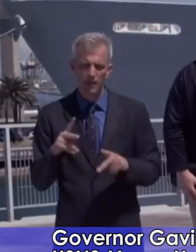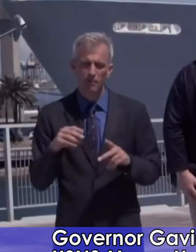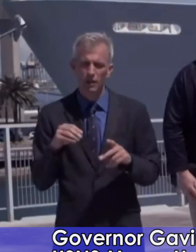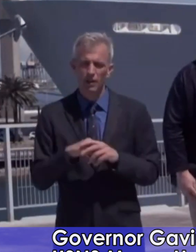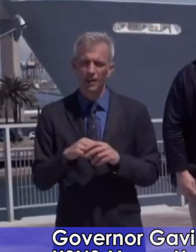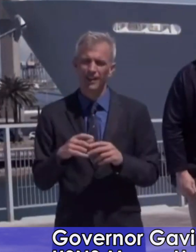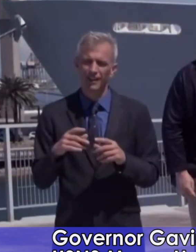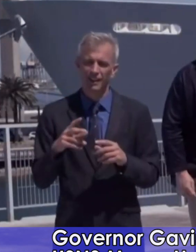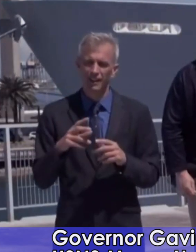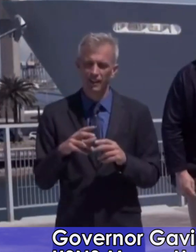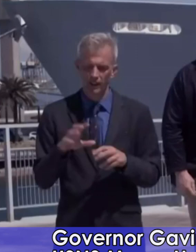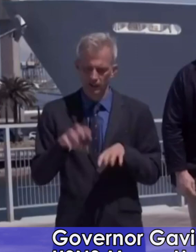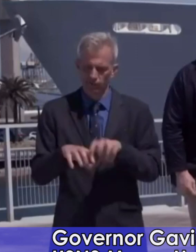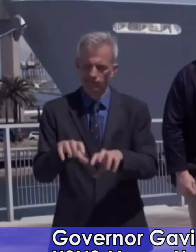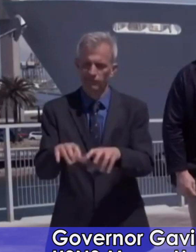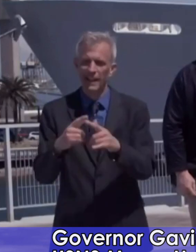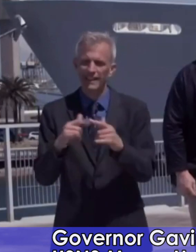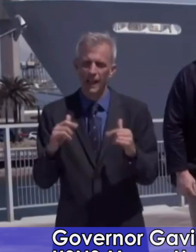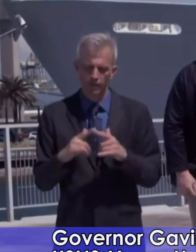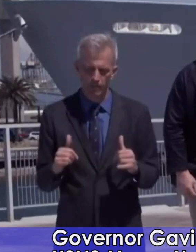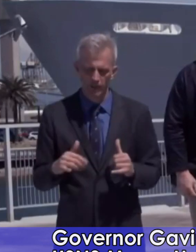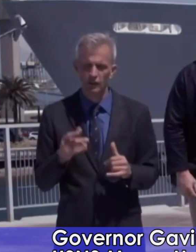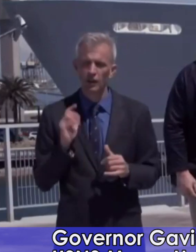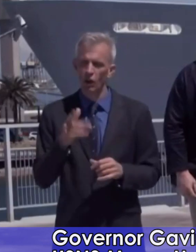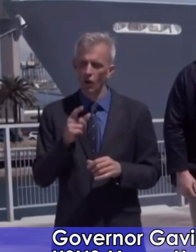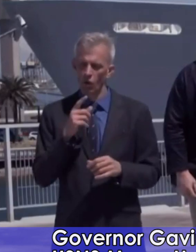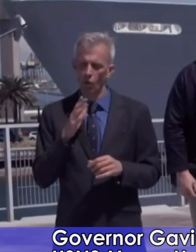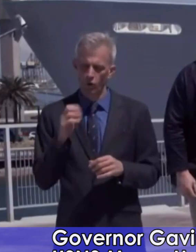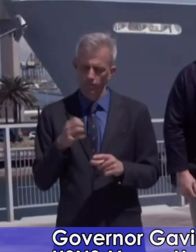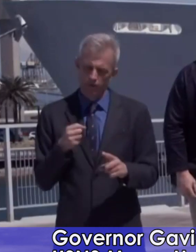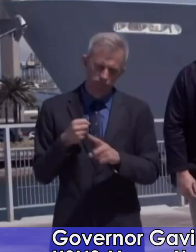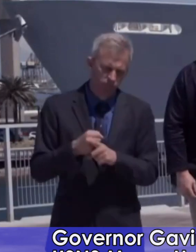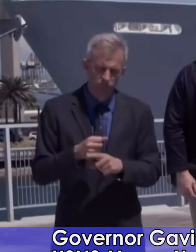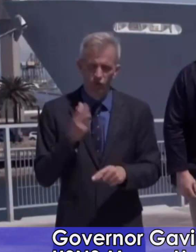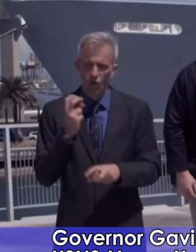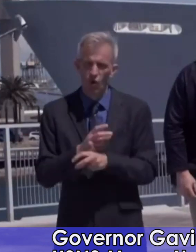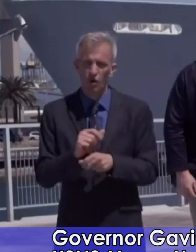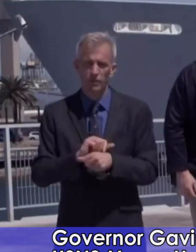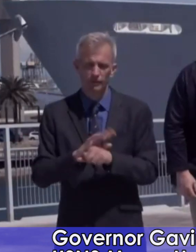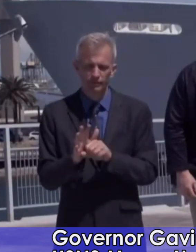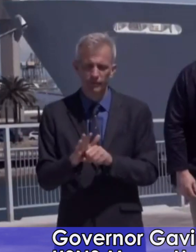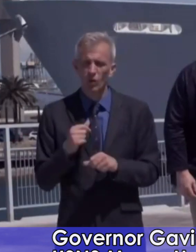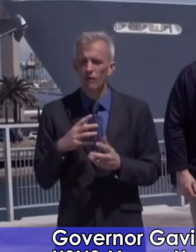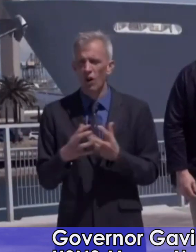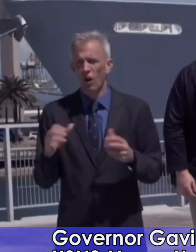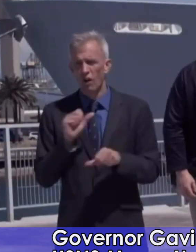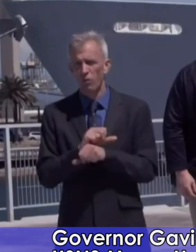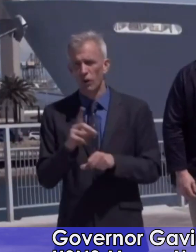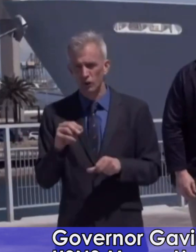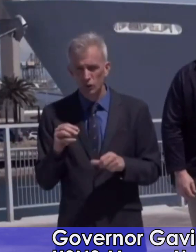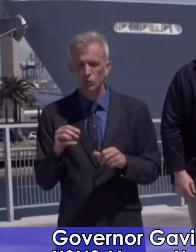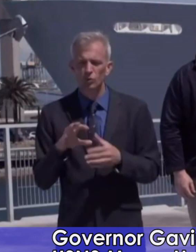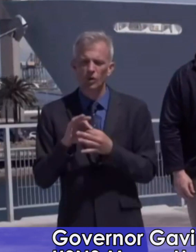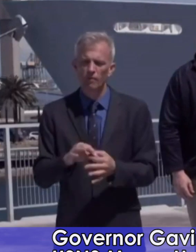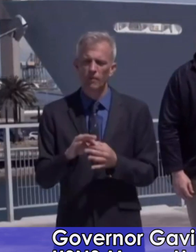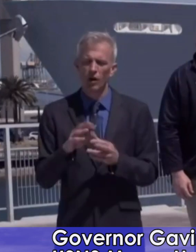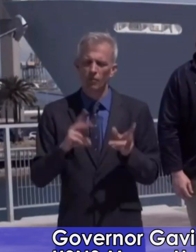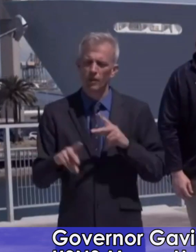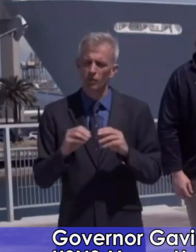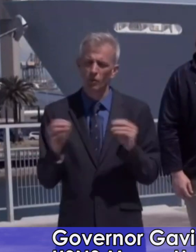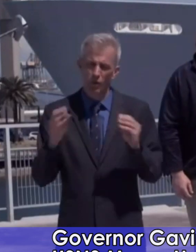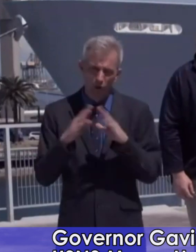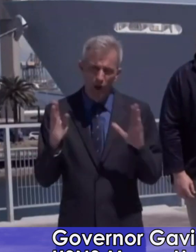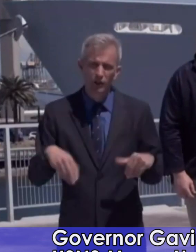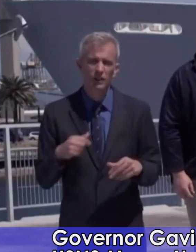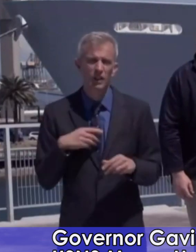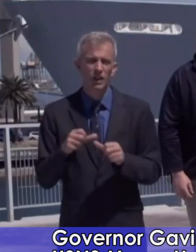vulnerable disproportionately to COVID-19. So we have a lot of work to do in that space. It continues to